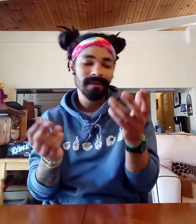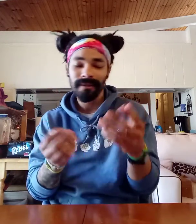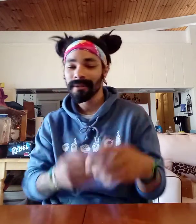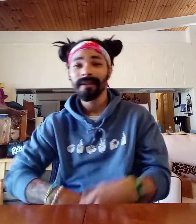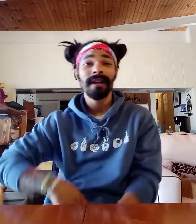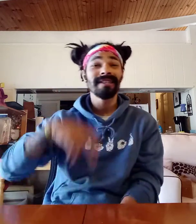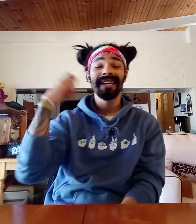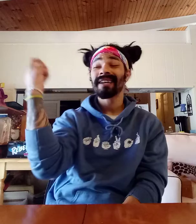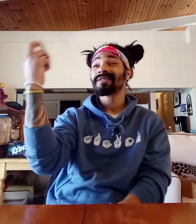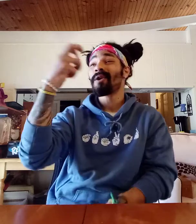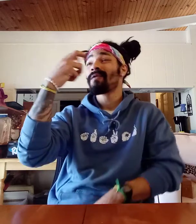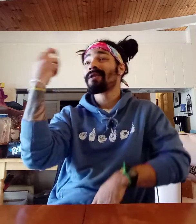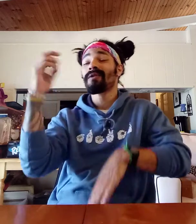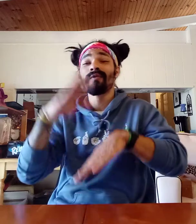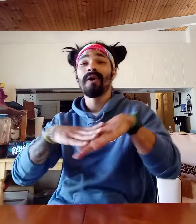To take us over the road